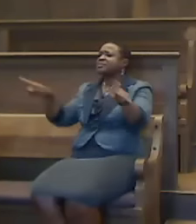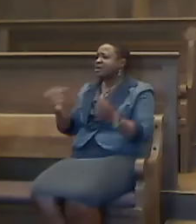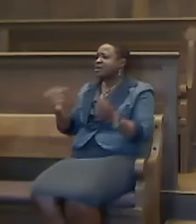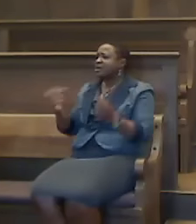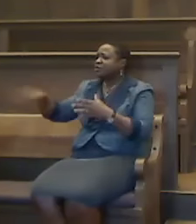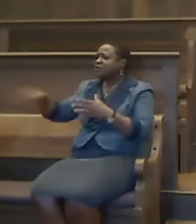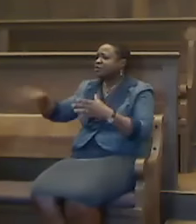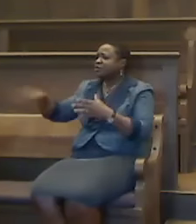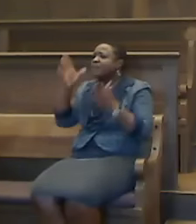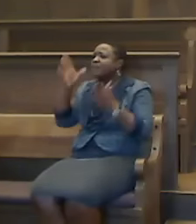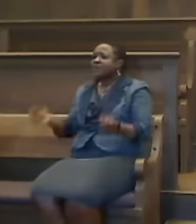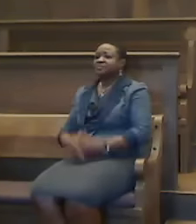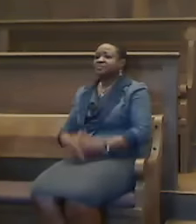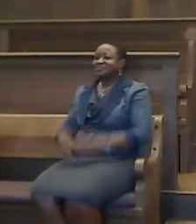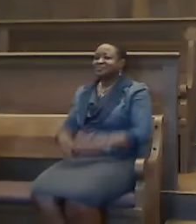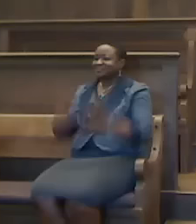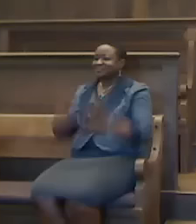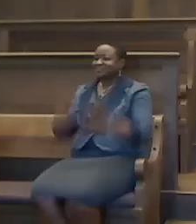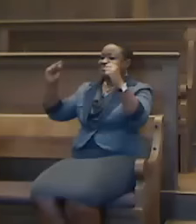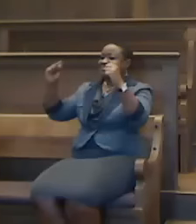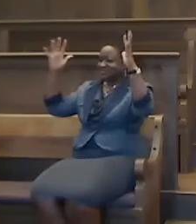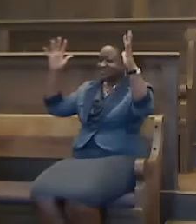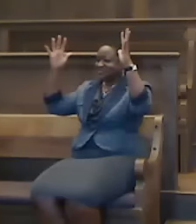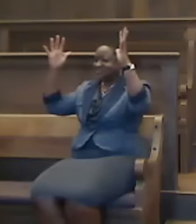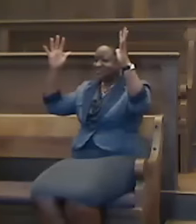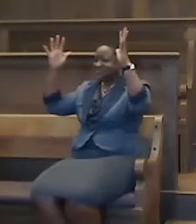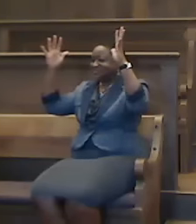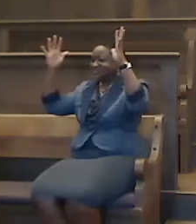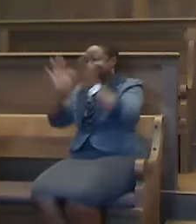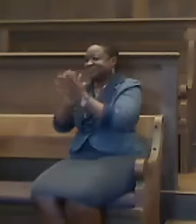farmers? Raise your hand. Let's hear it for the farmers.